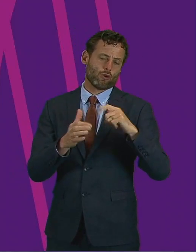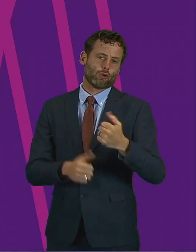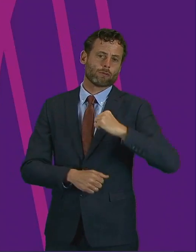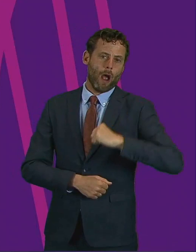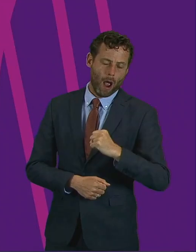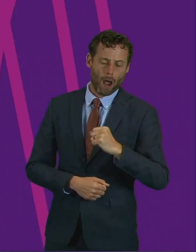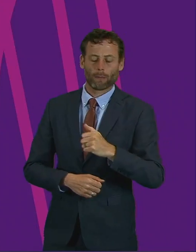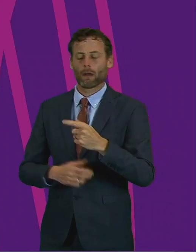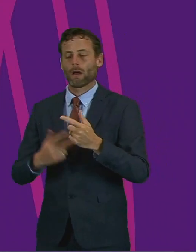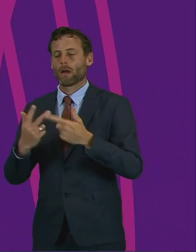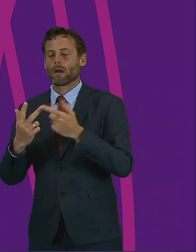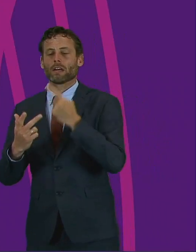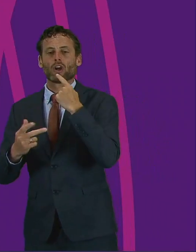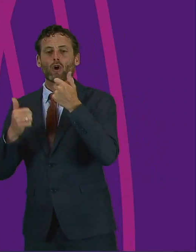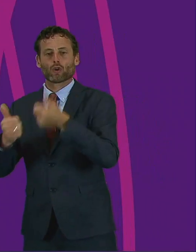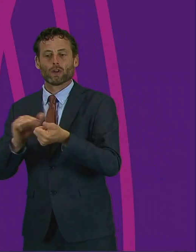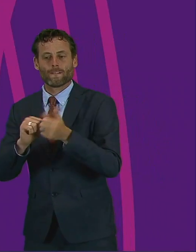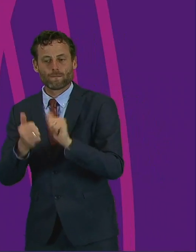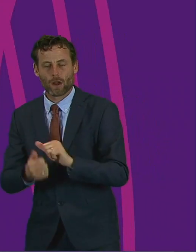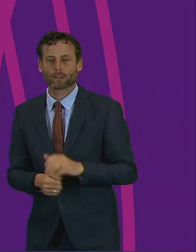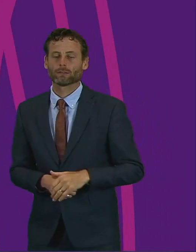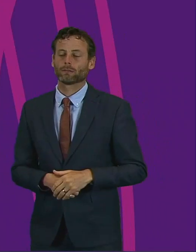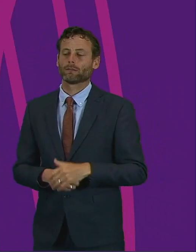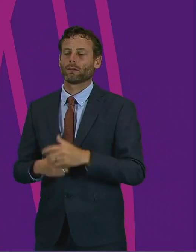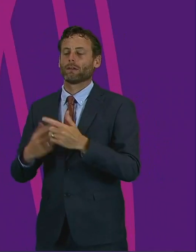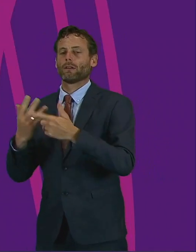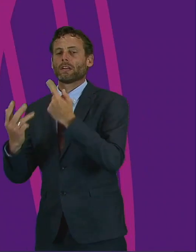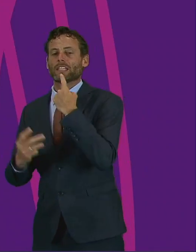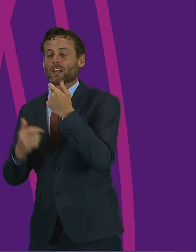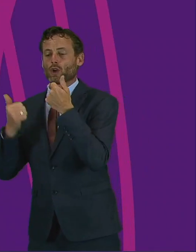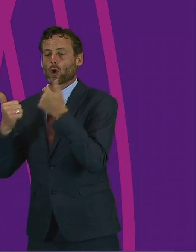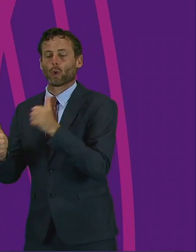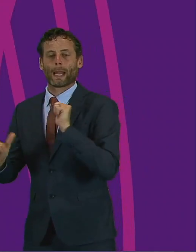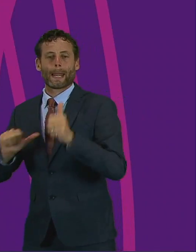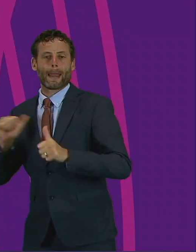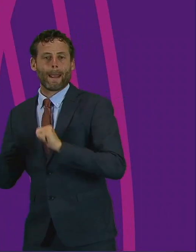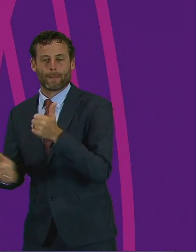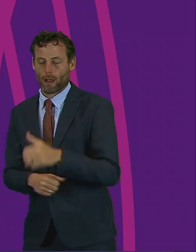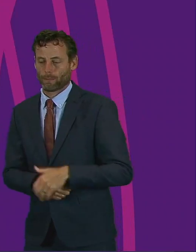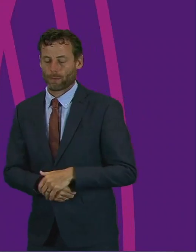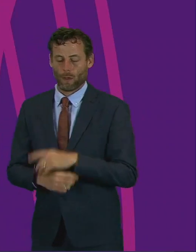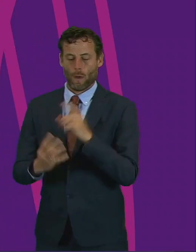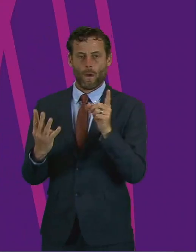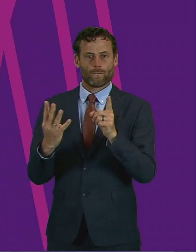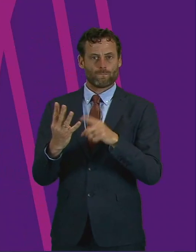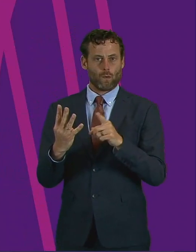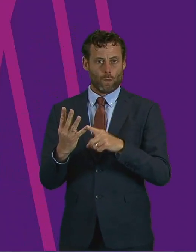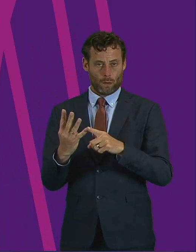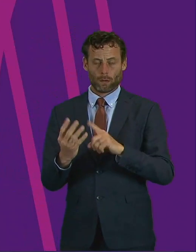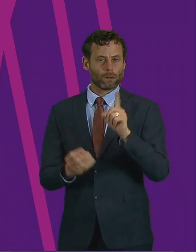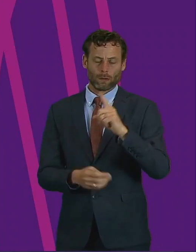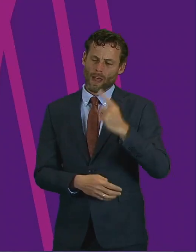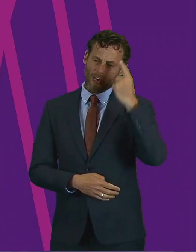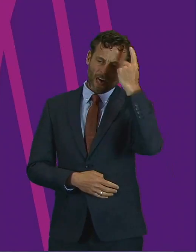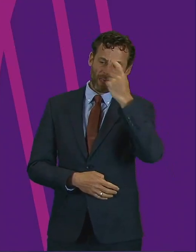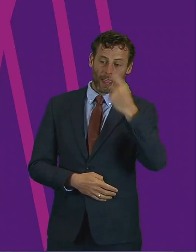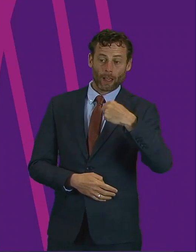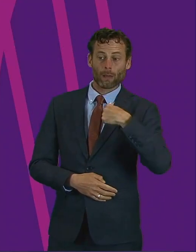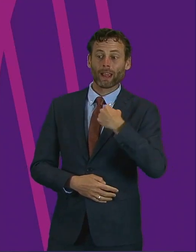The third said, a good neighbor. The fourth one said, always seeing the outcome of your actions.